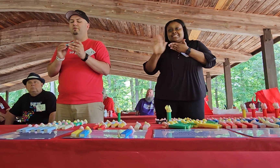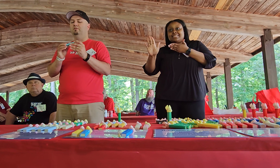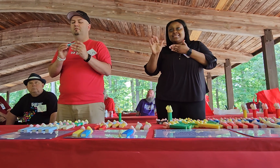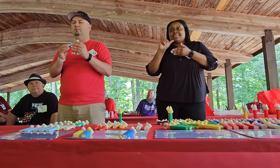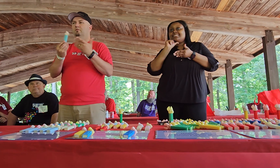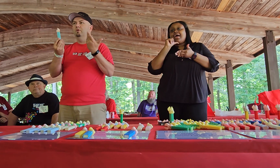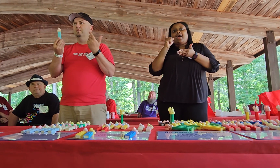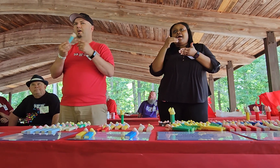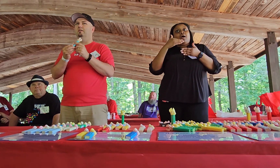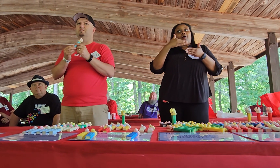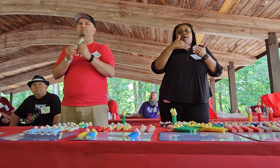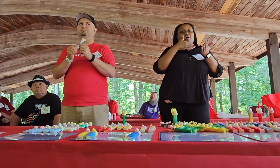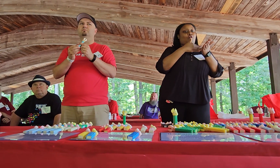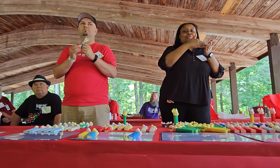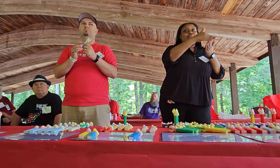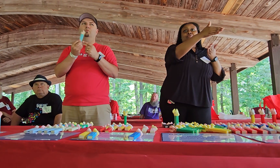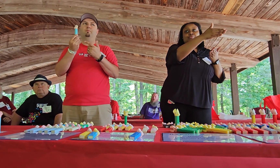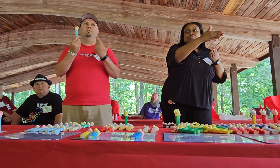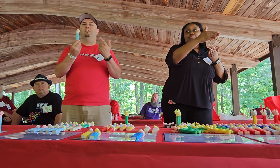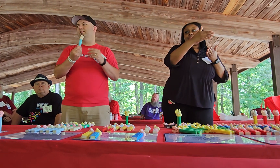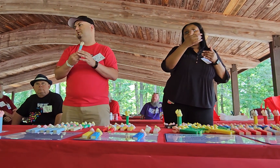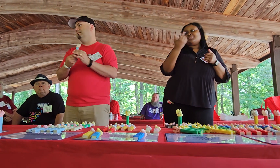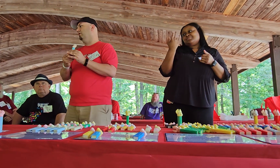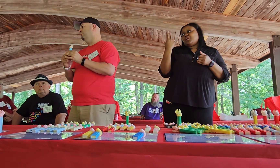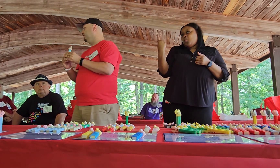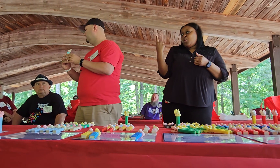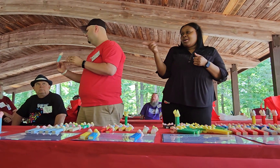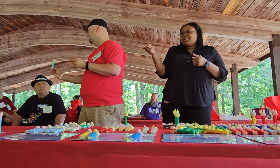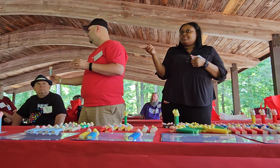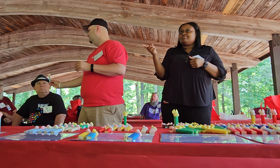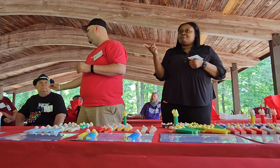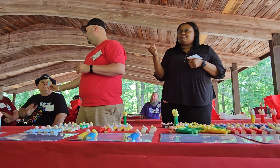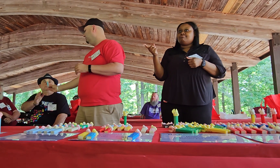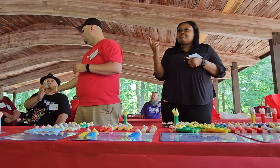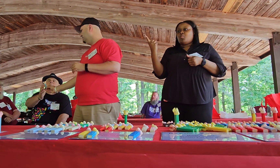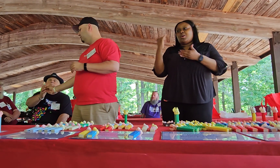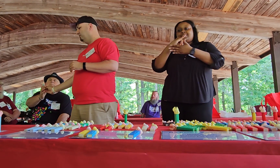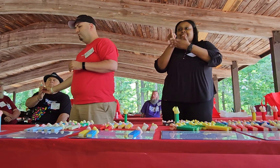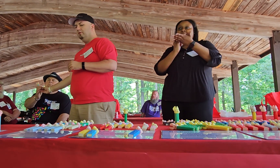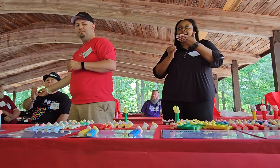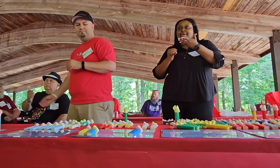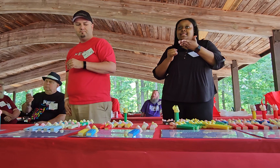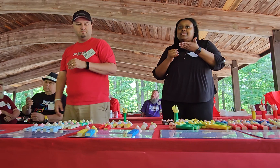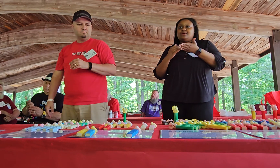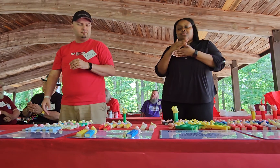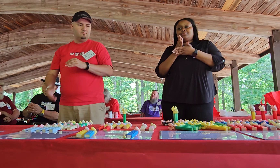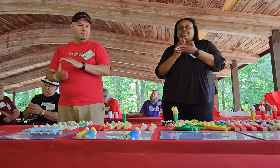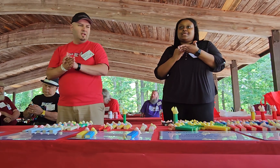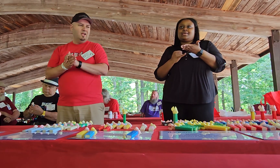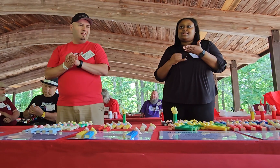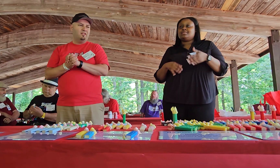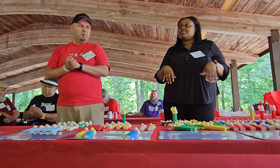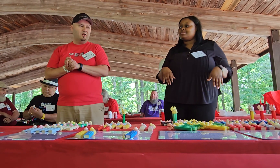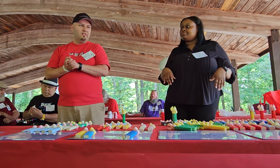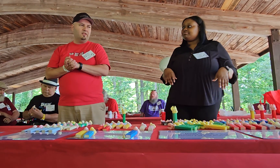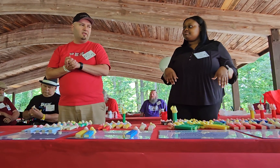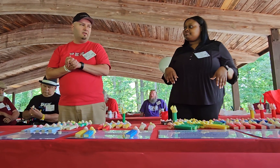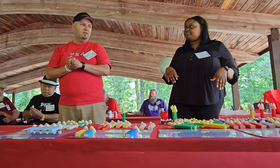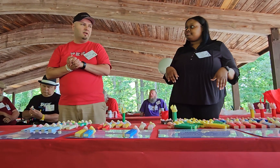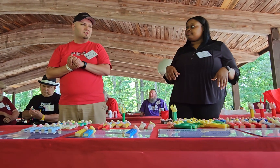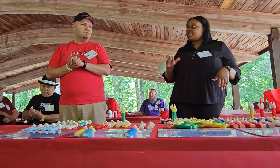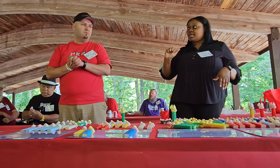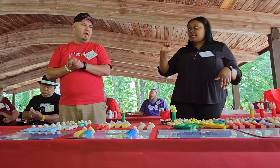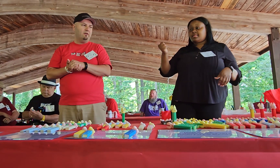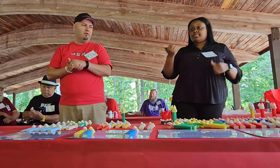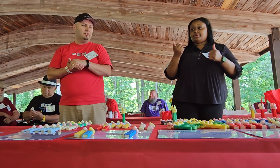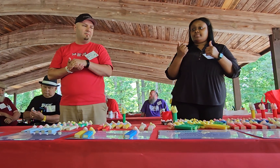obviously it'll be one of a kind because you won't be able to find the same marble in more than one. Another one of the,